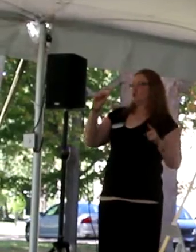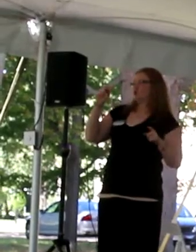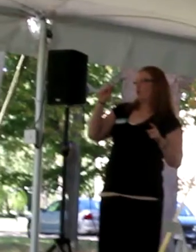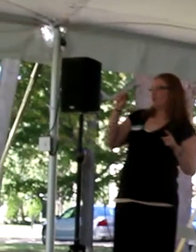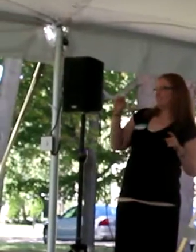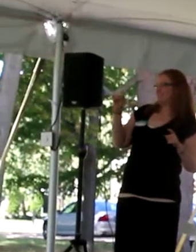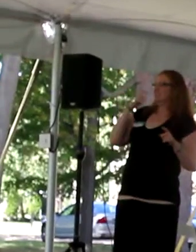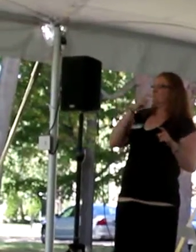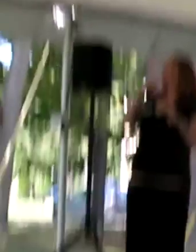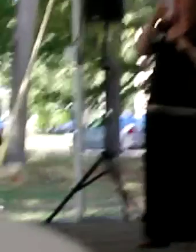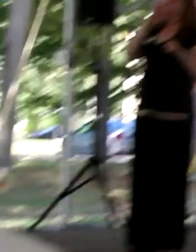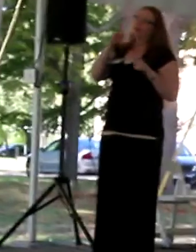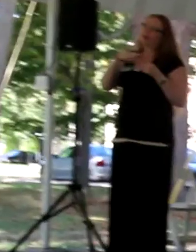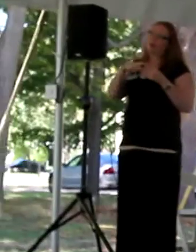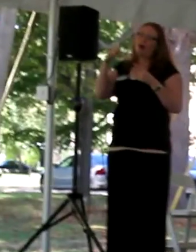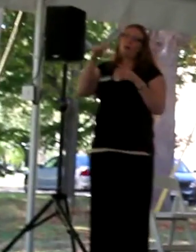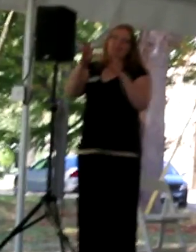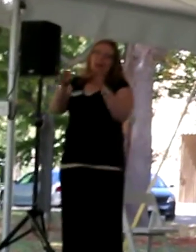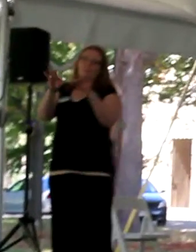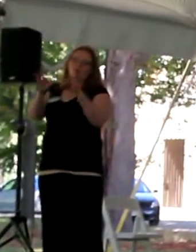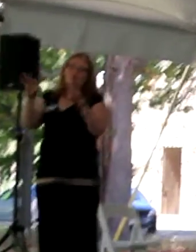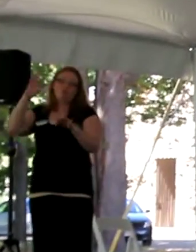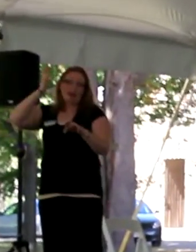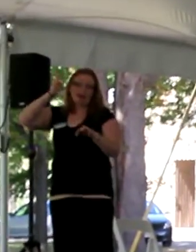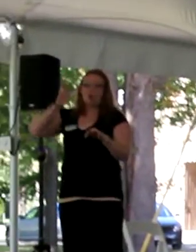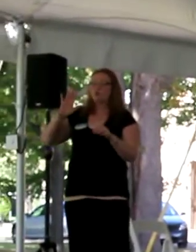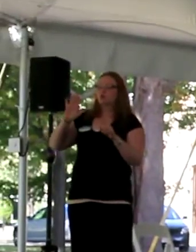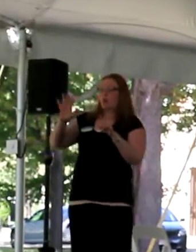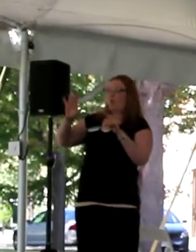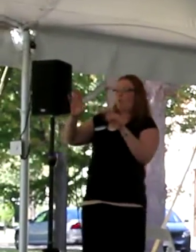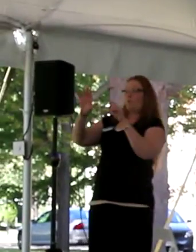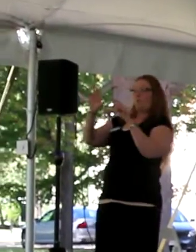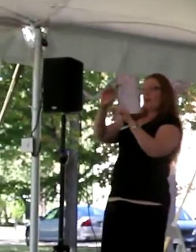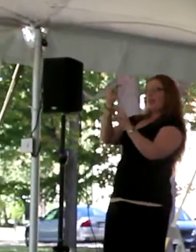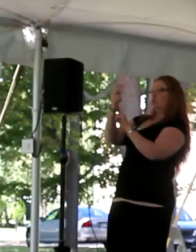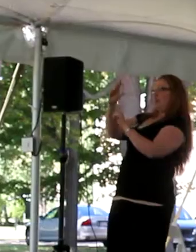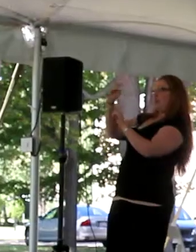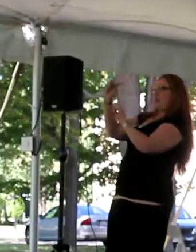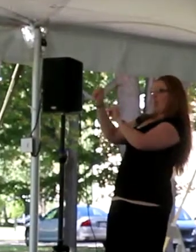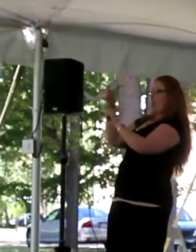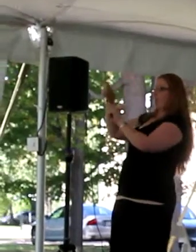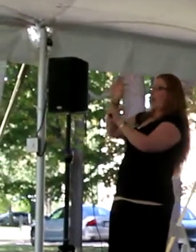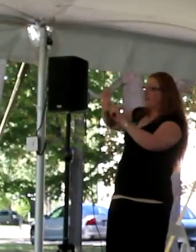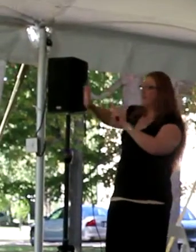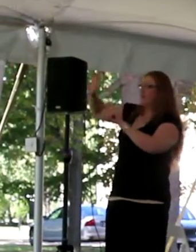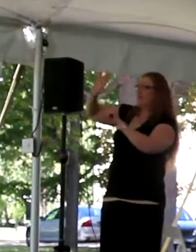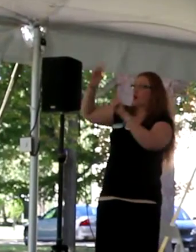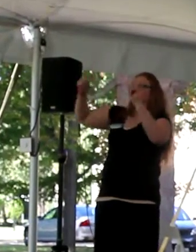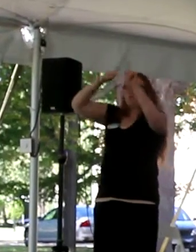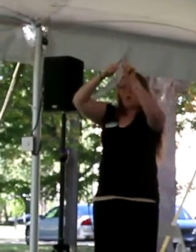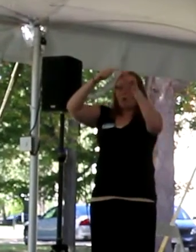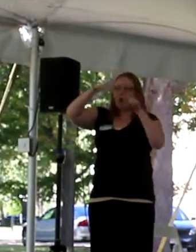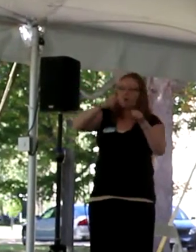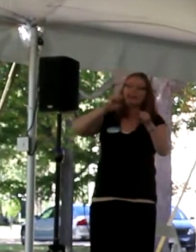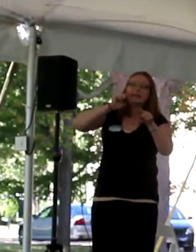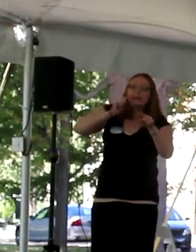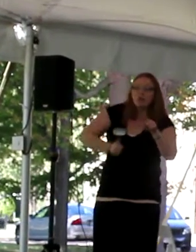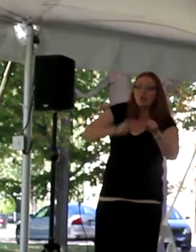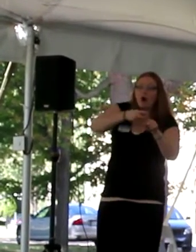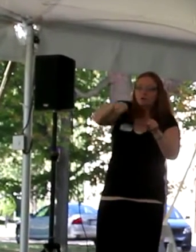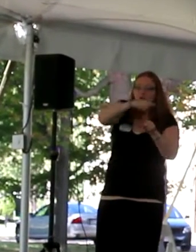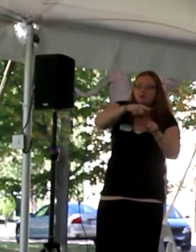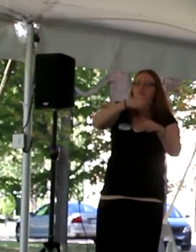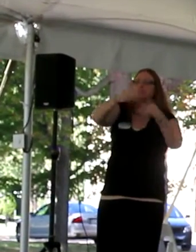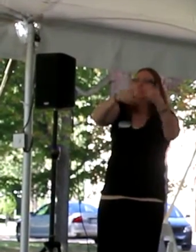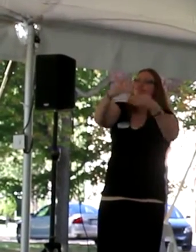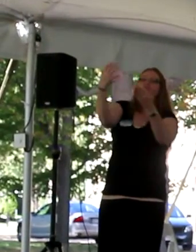about caption radio. I mean, their job is to make sure that people with hearing loss go out and live full and productive lives and have access to